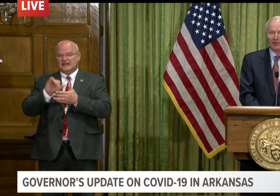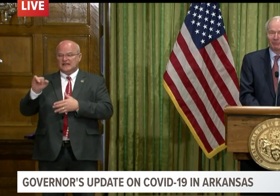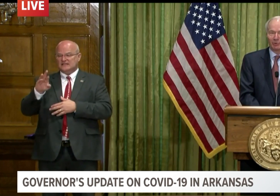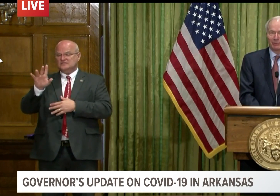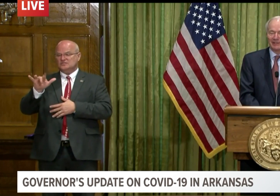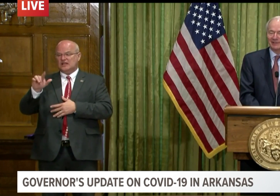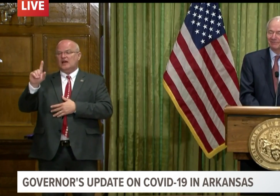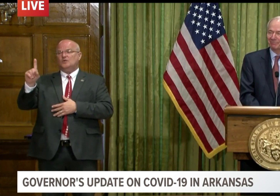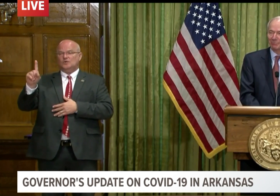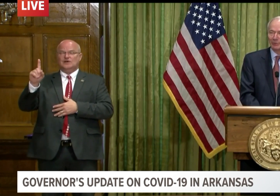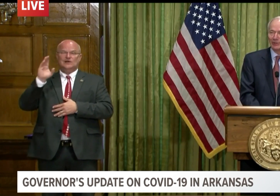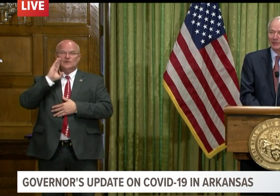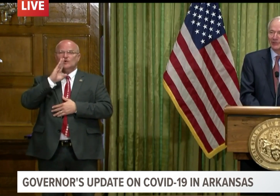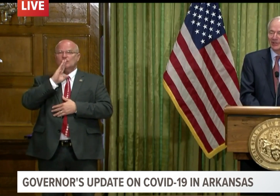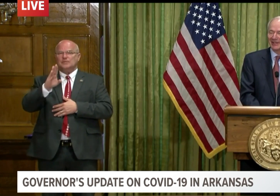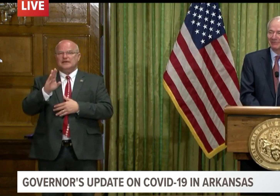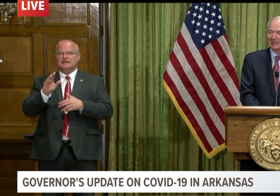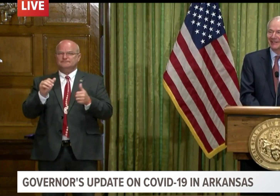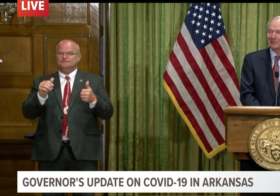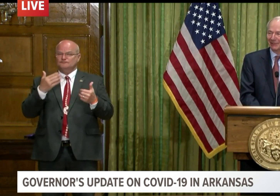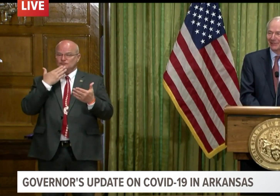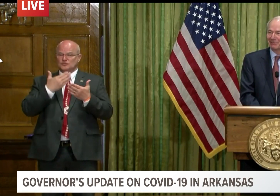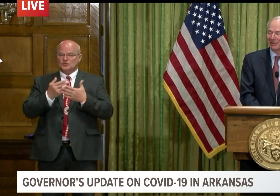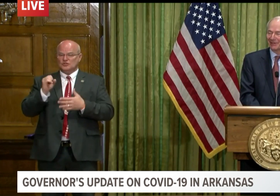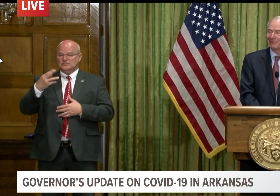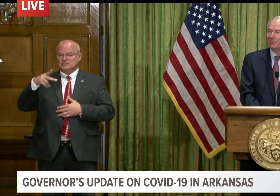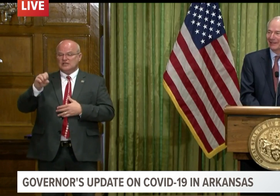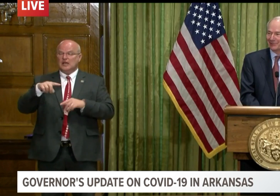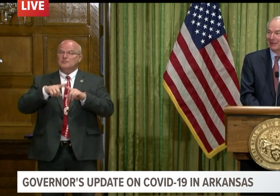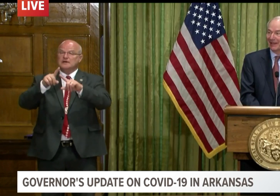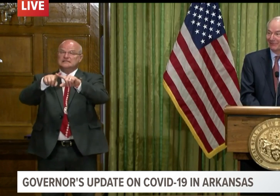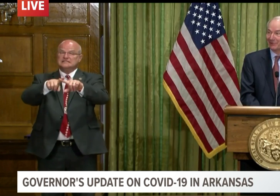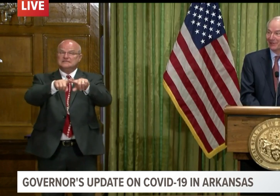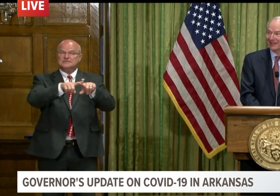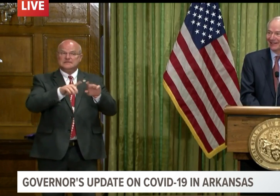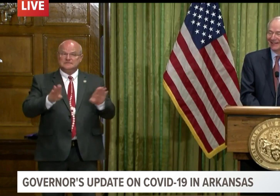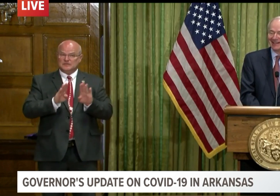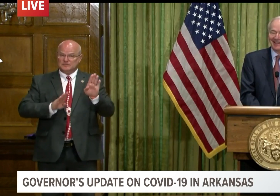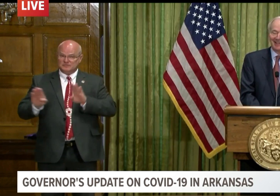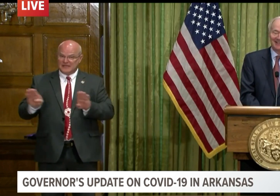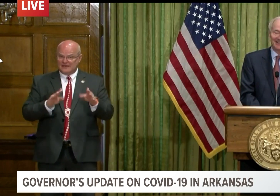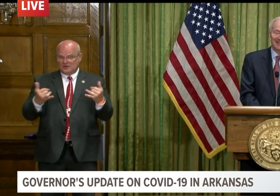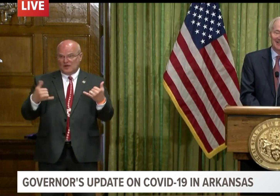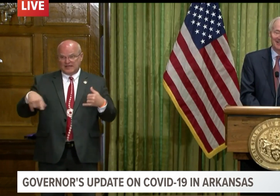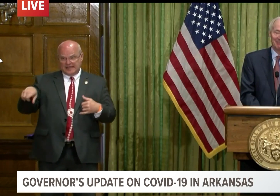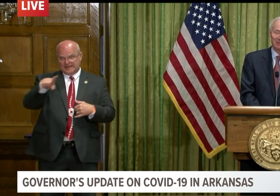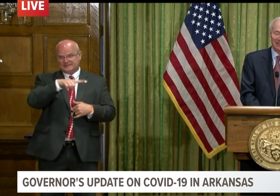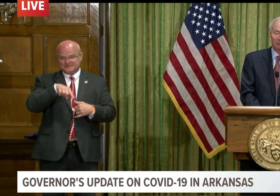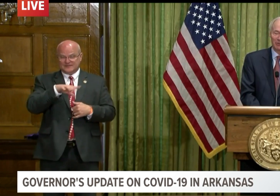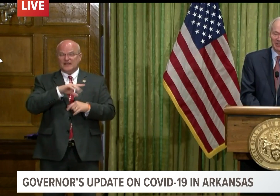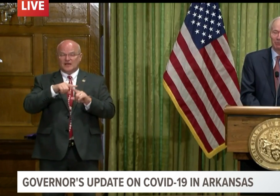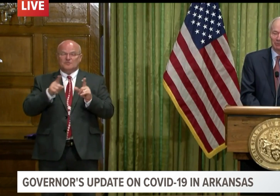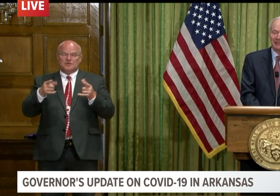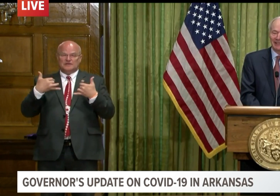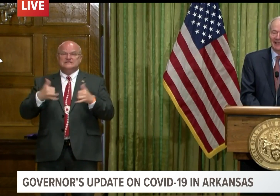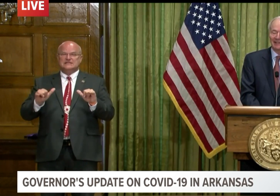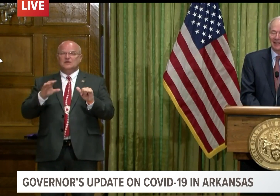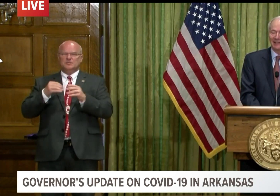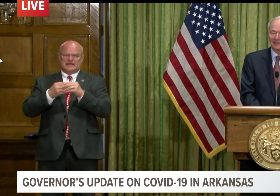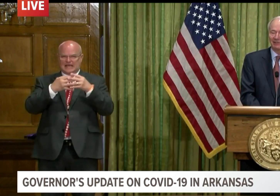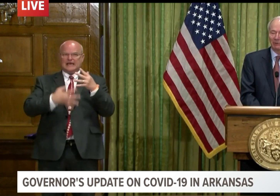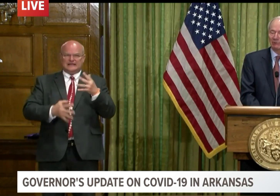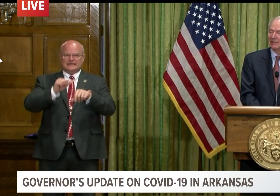July 1 we'll be in pretty good shape, but that depends upon everybody's behavior. And but there still would